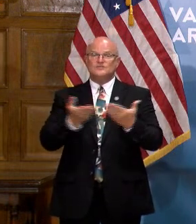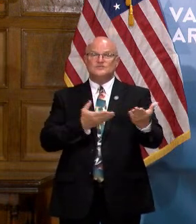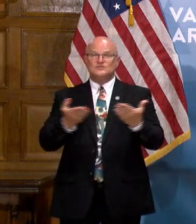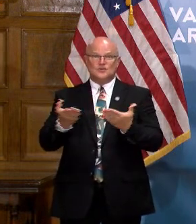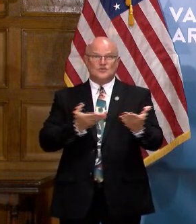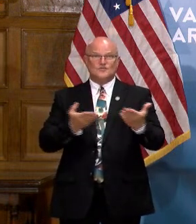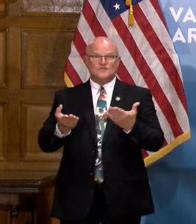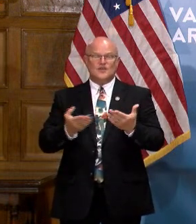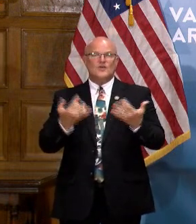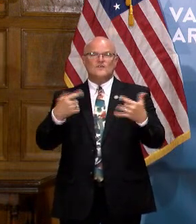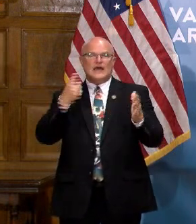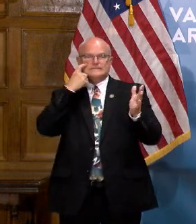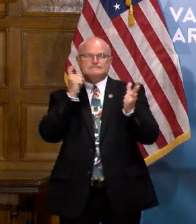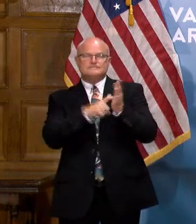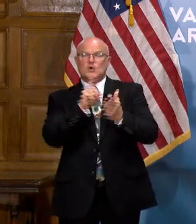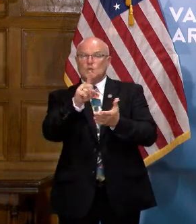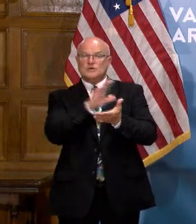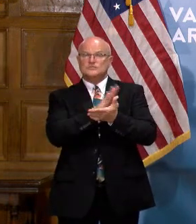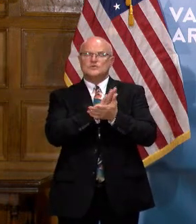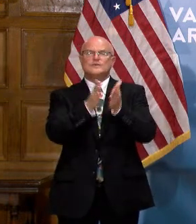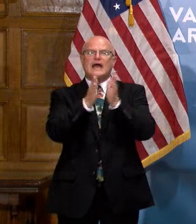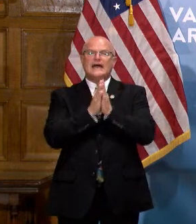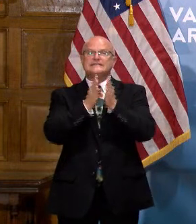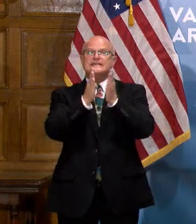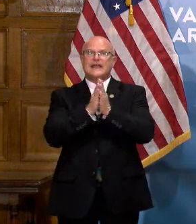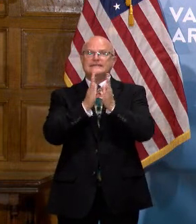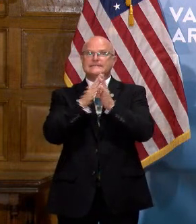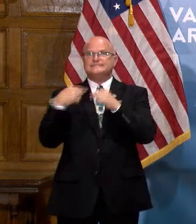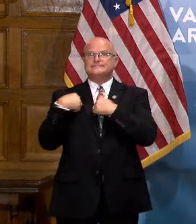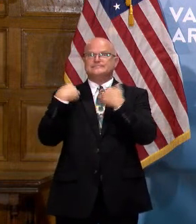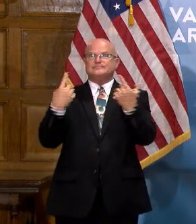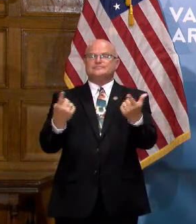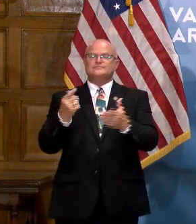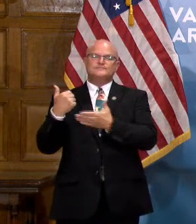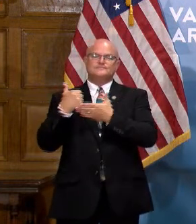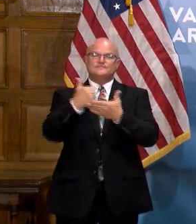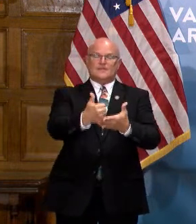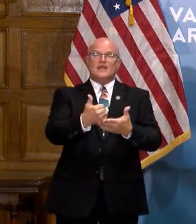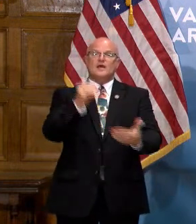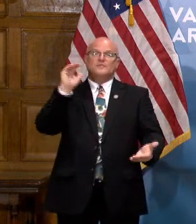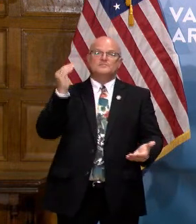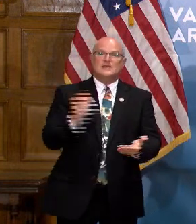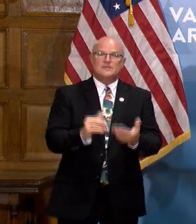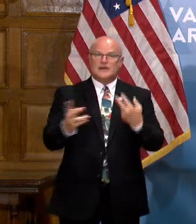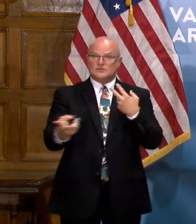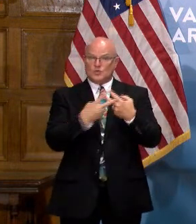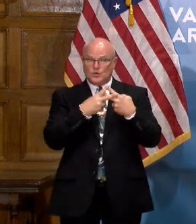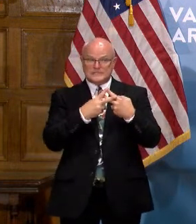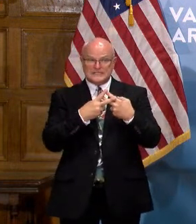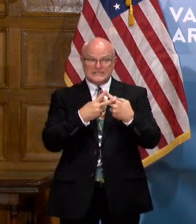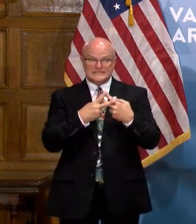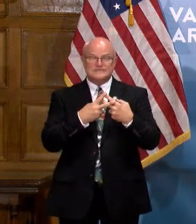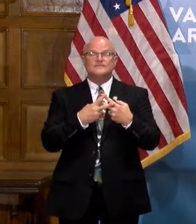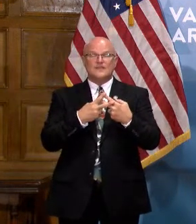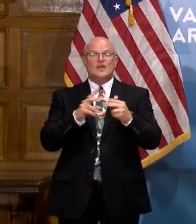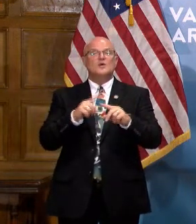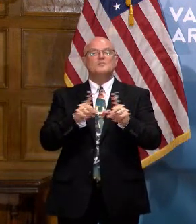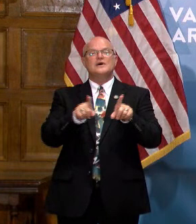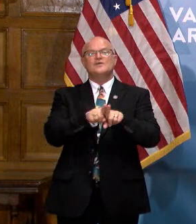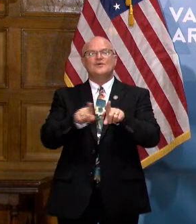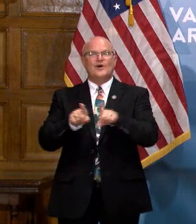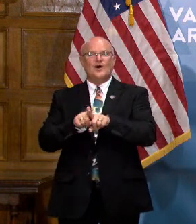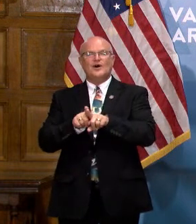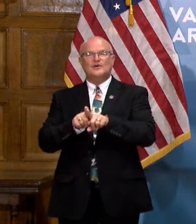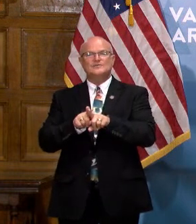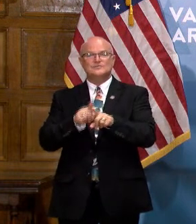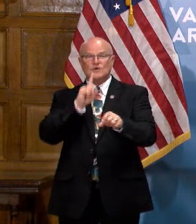We've already identified one school that's been asking for this. This will help them to minimize the quarantines, but it'll